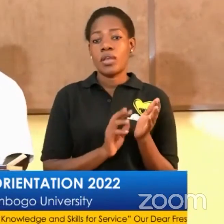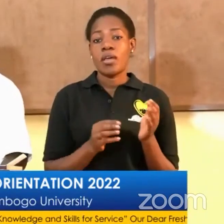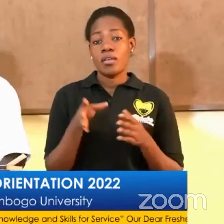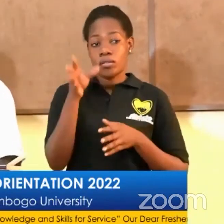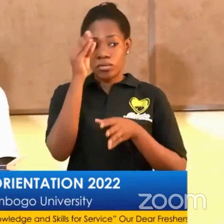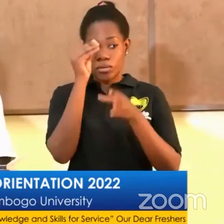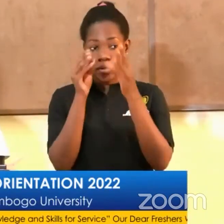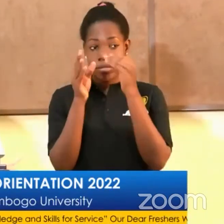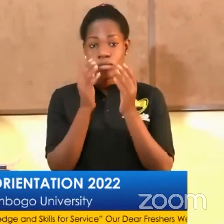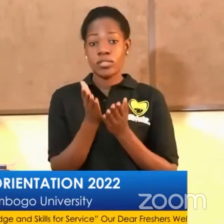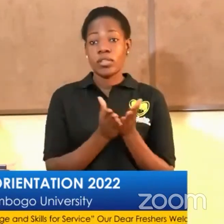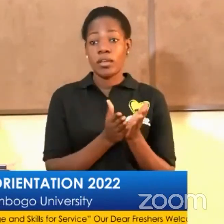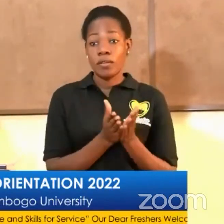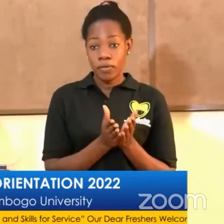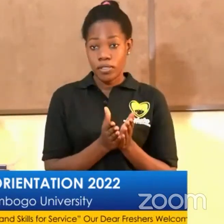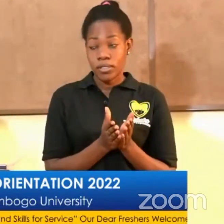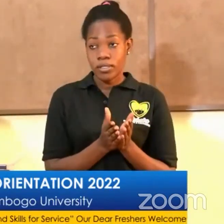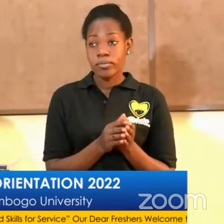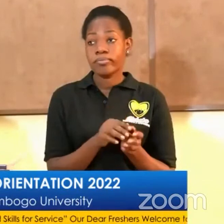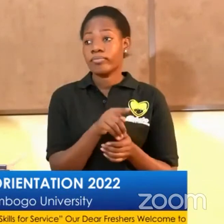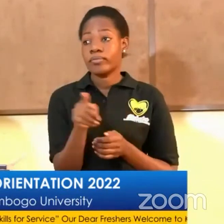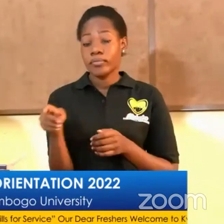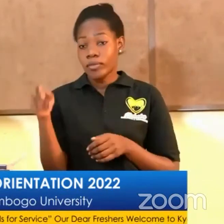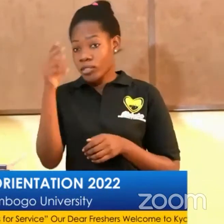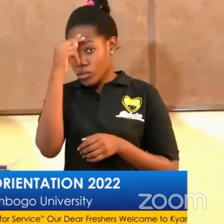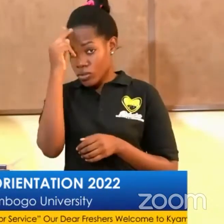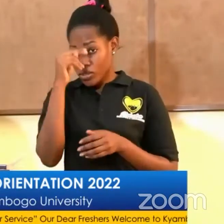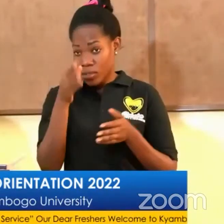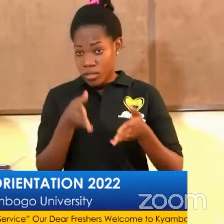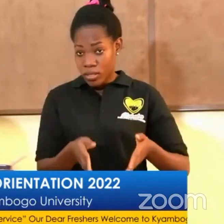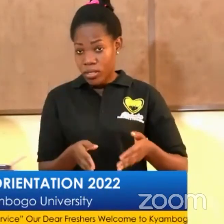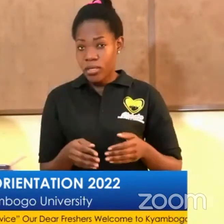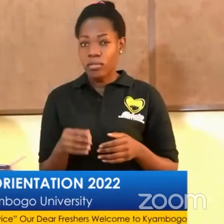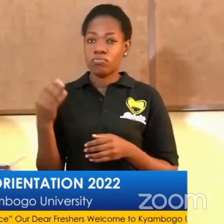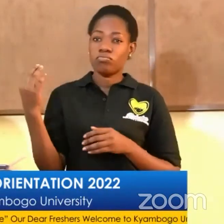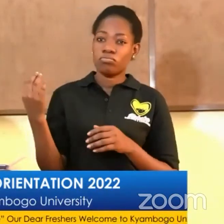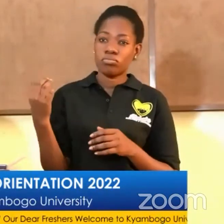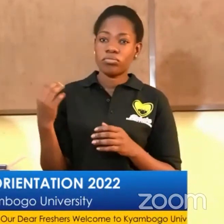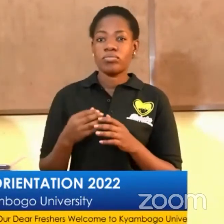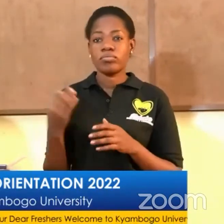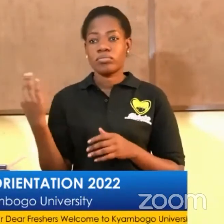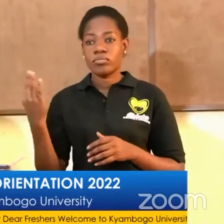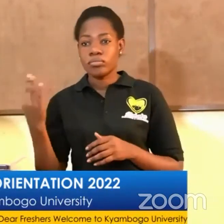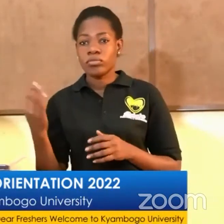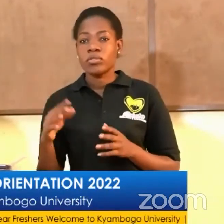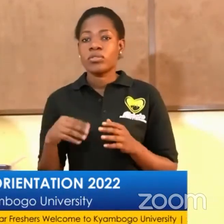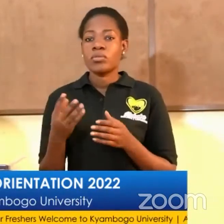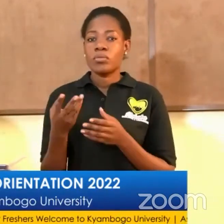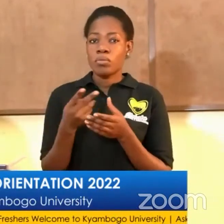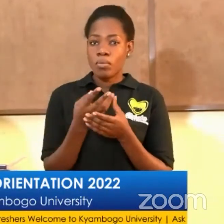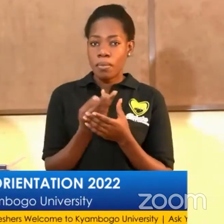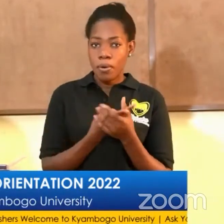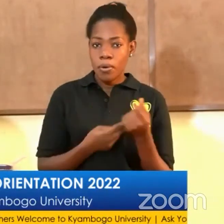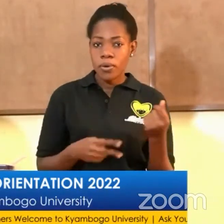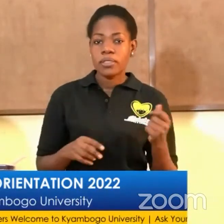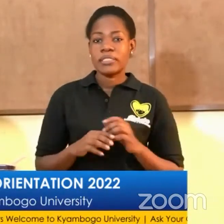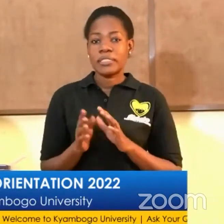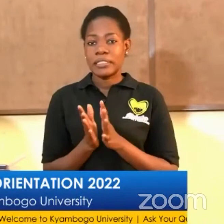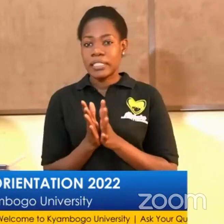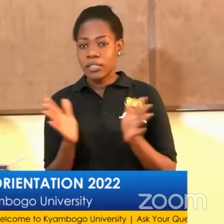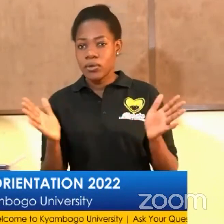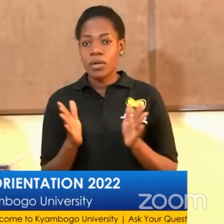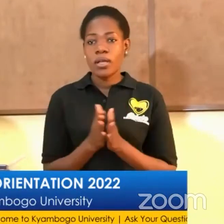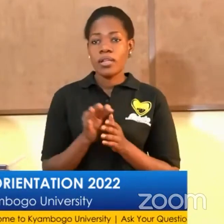Your students here, you've been given orientation, both general university orientation and the library